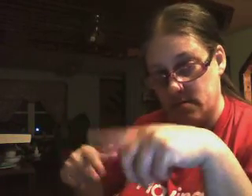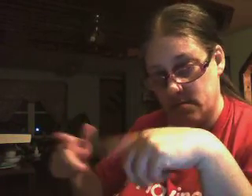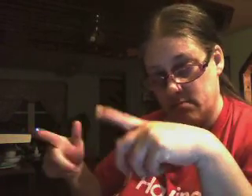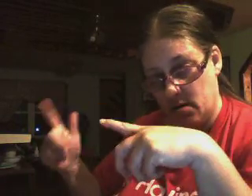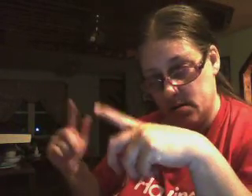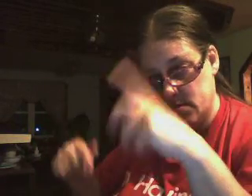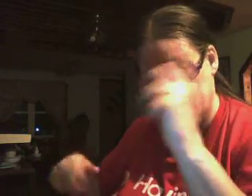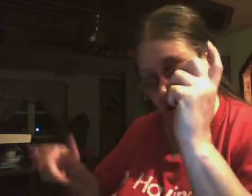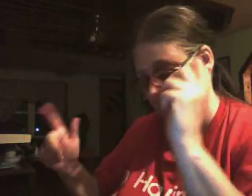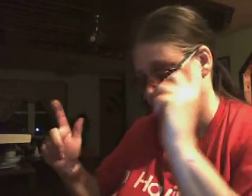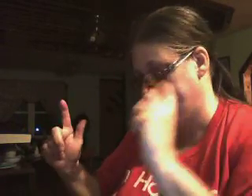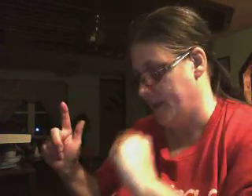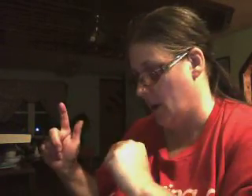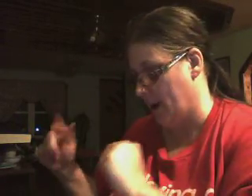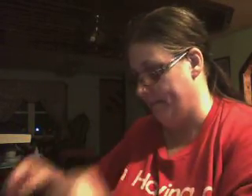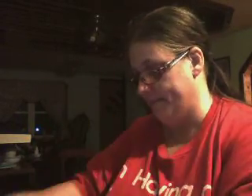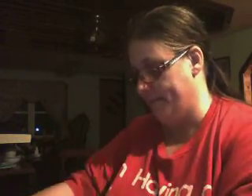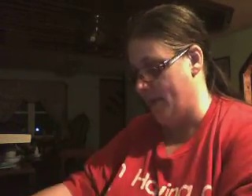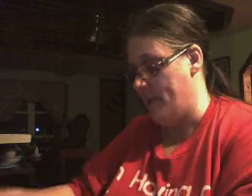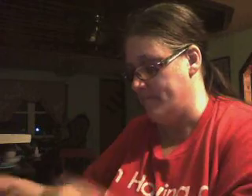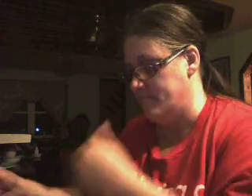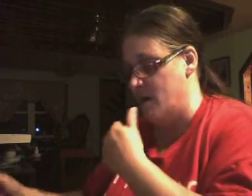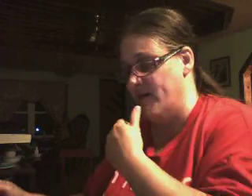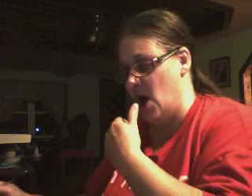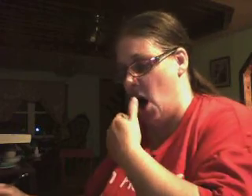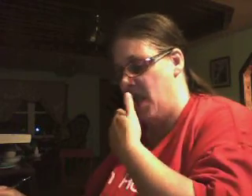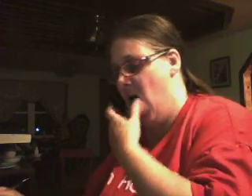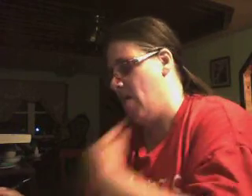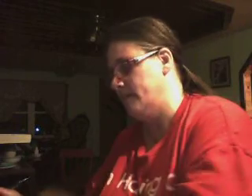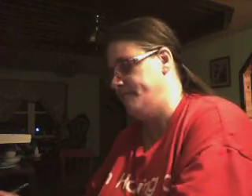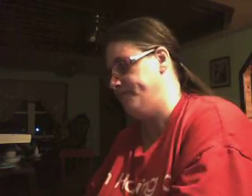comment box section. Okay, moving on